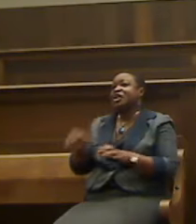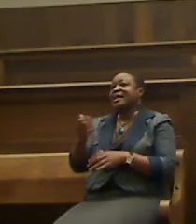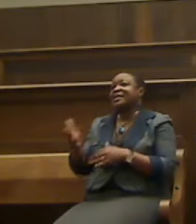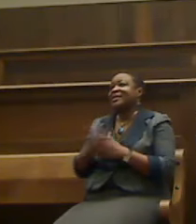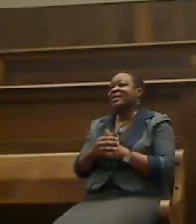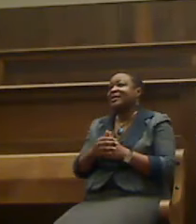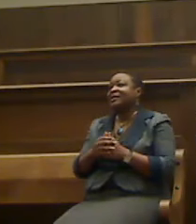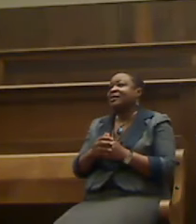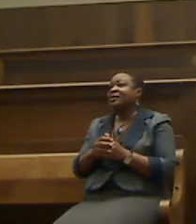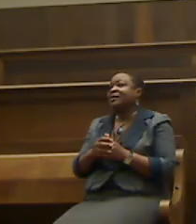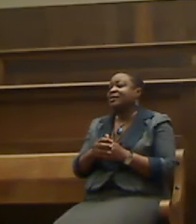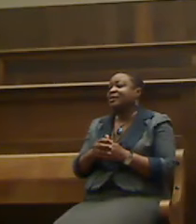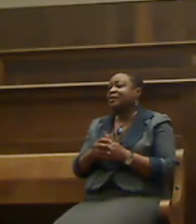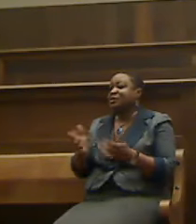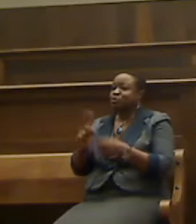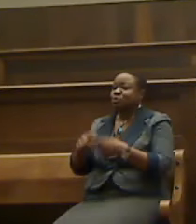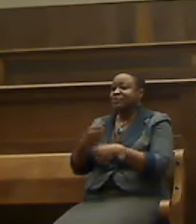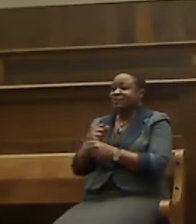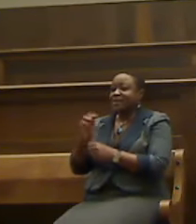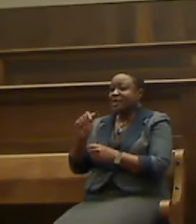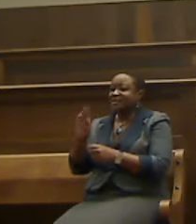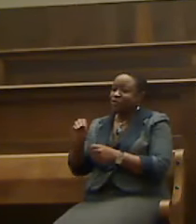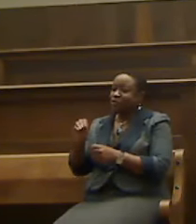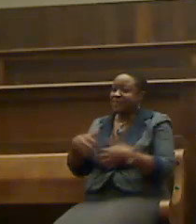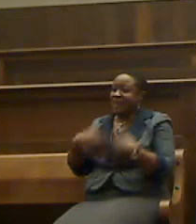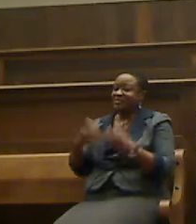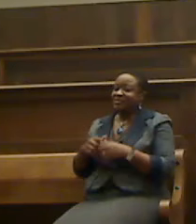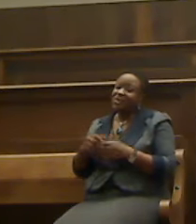aggravated Monsanto. Actually, one thing.